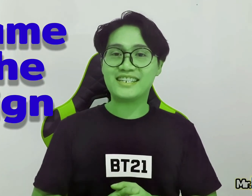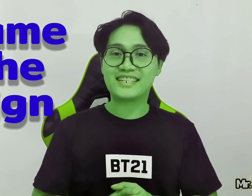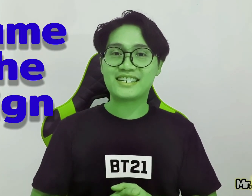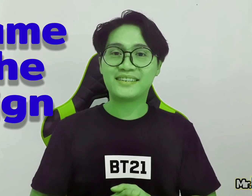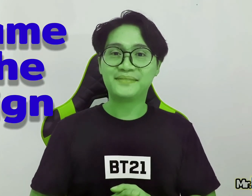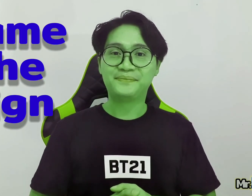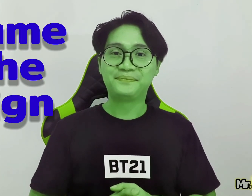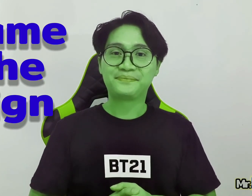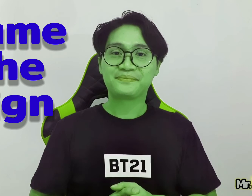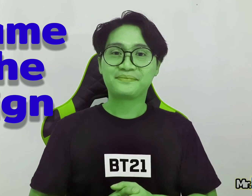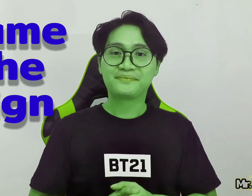guess.